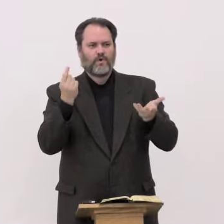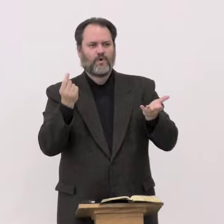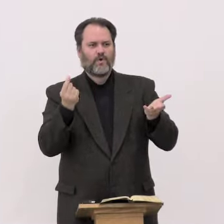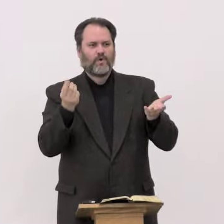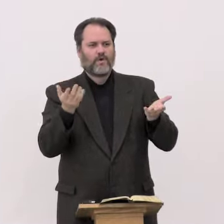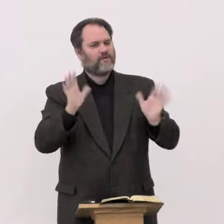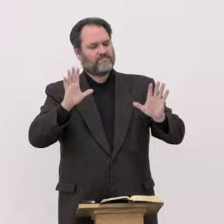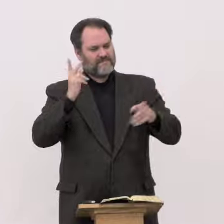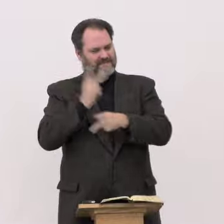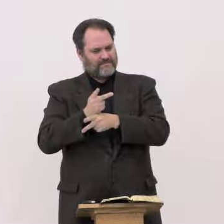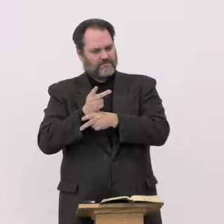they don't,